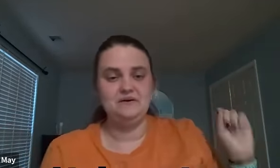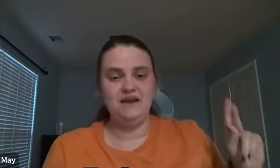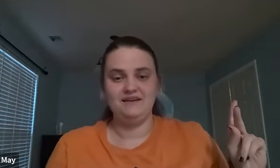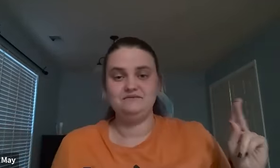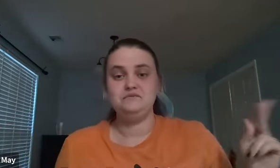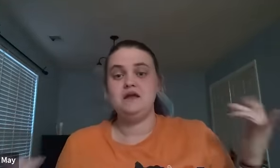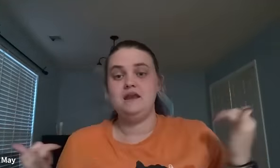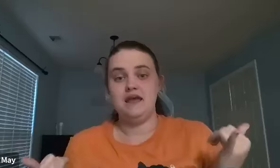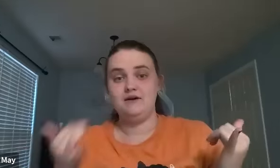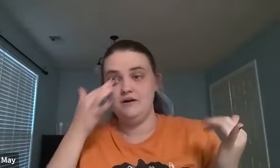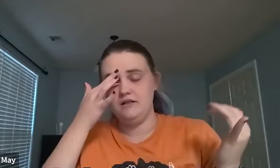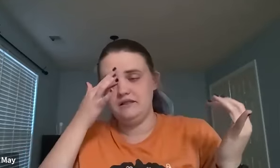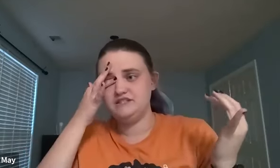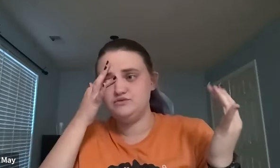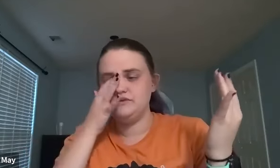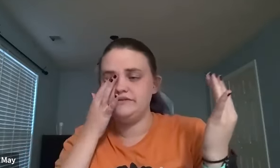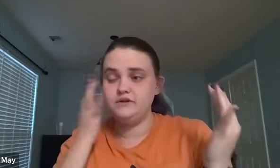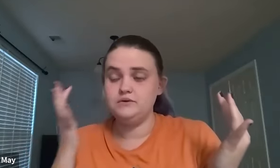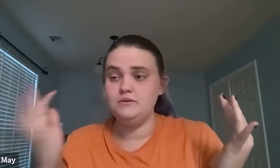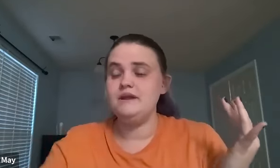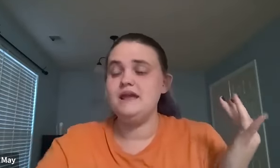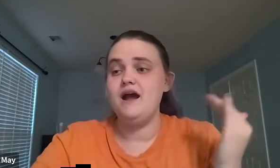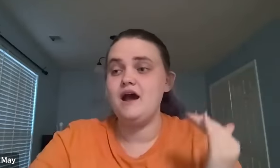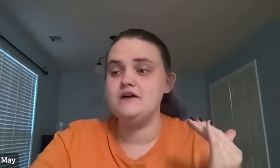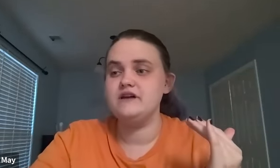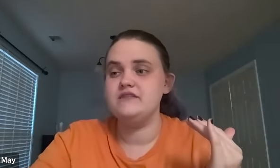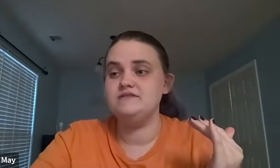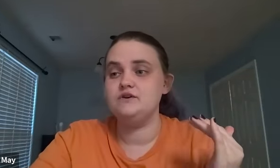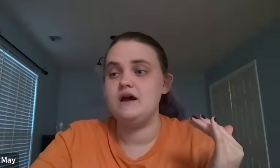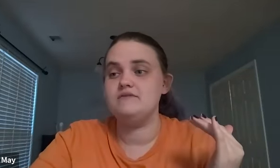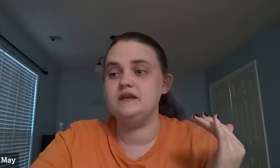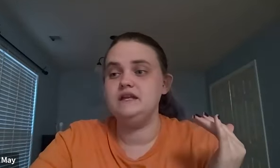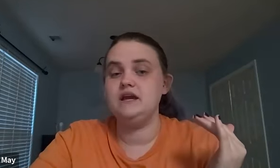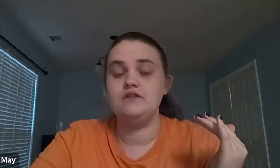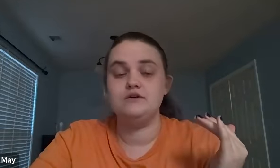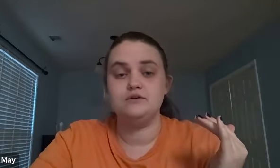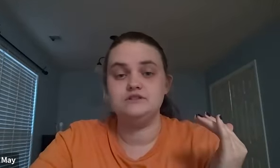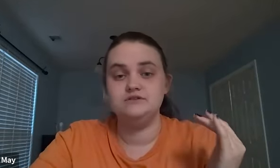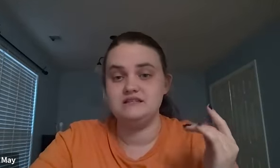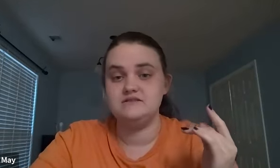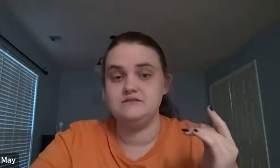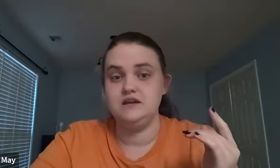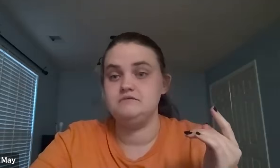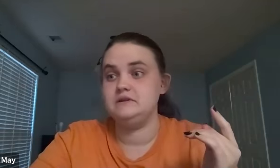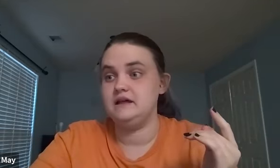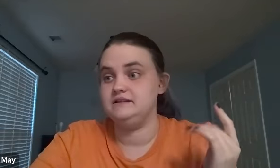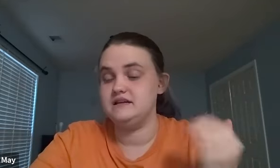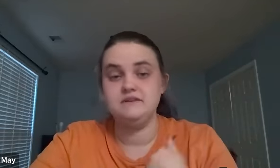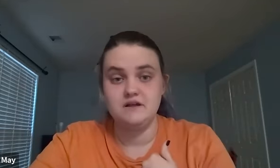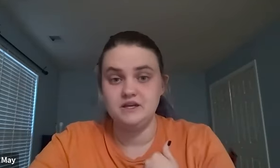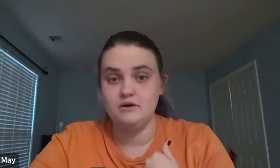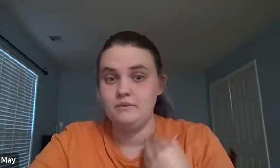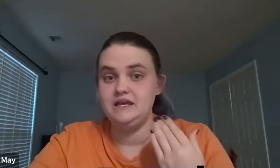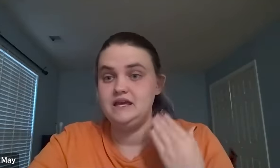Okay. Now let's review what we have. And then if you have any others you guys can think of, like definitely let me know